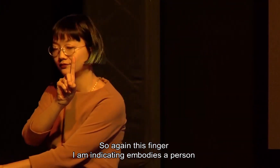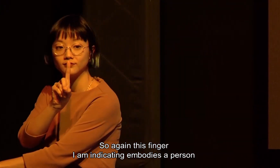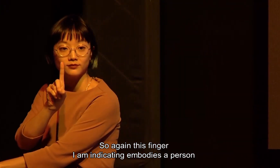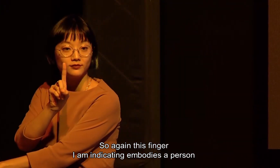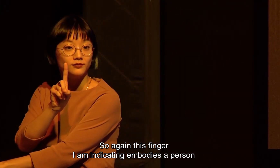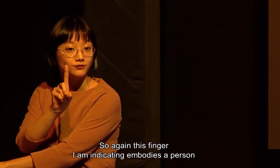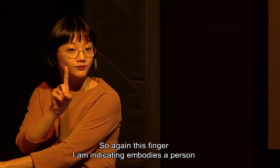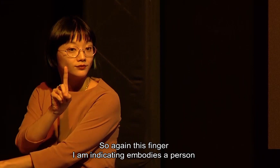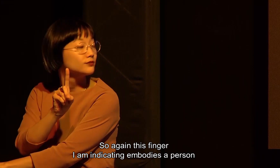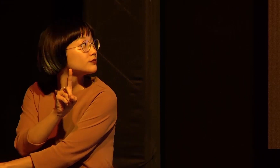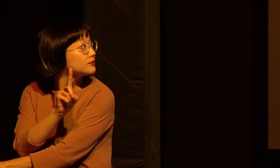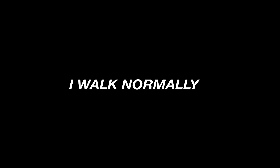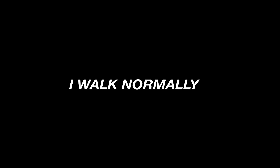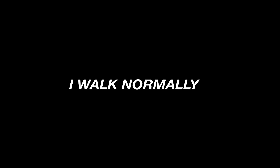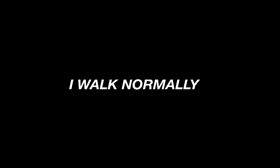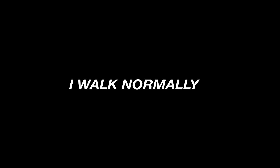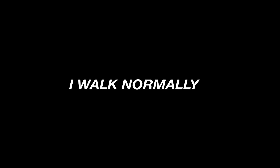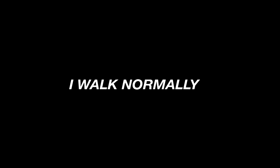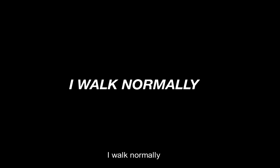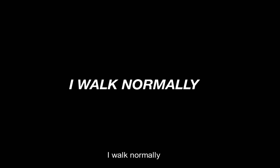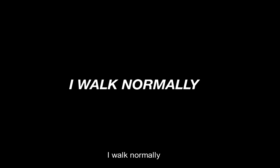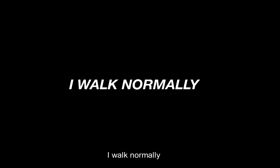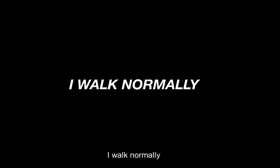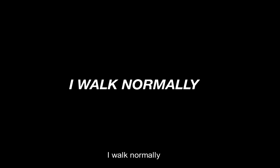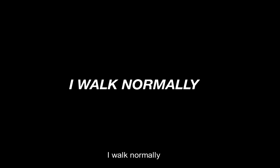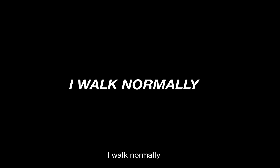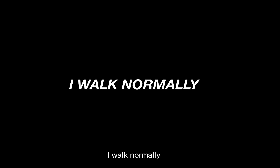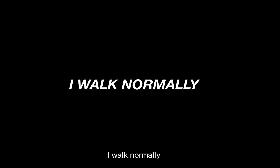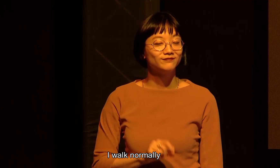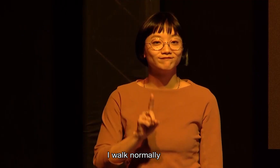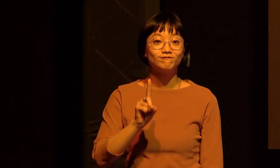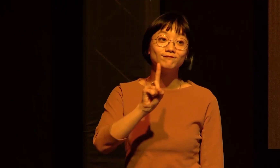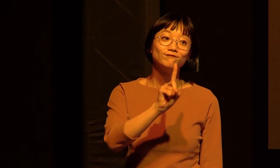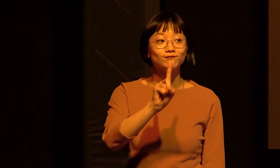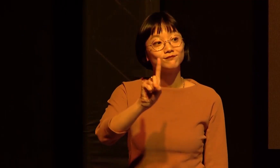embodies a person. I walk normally.